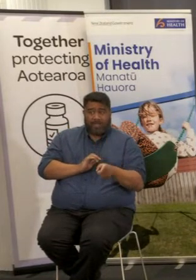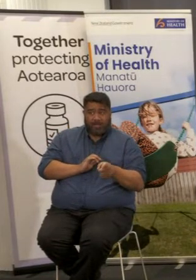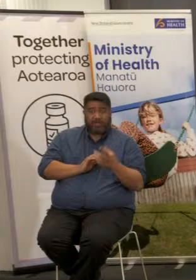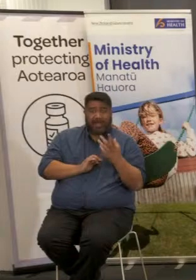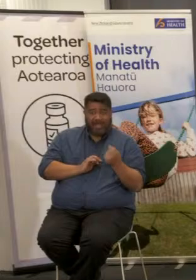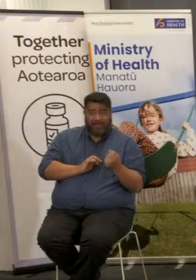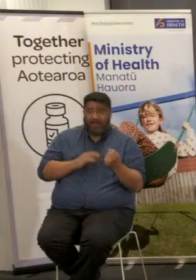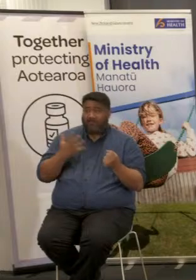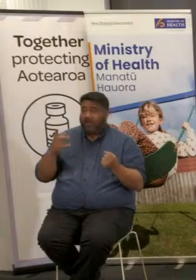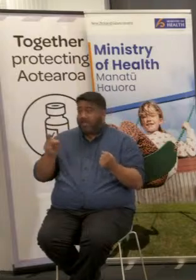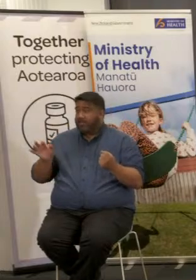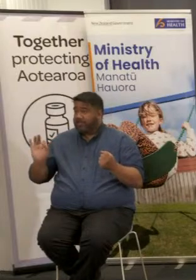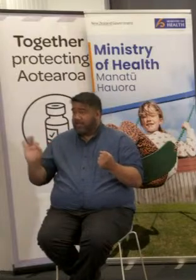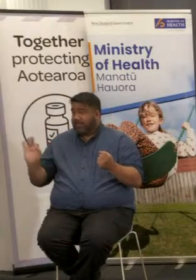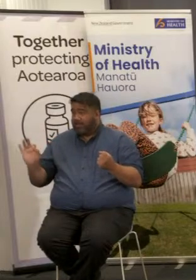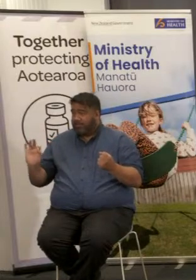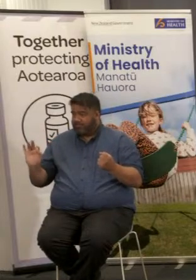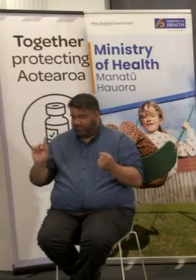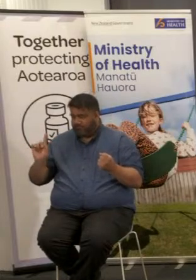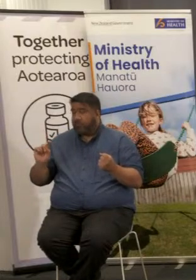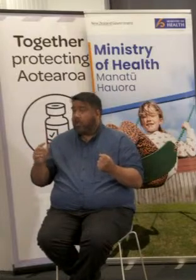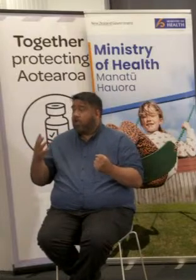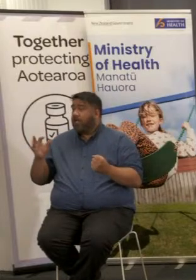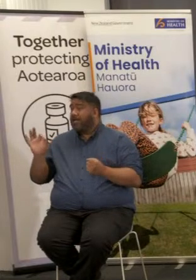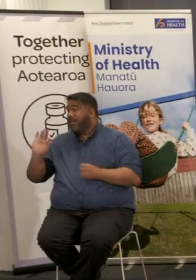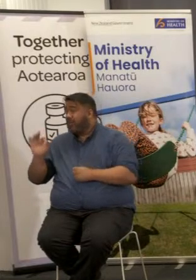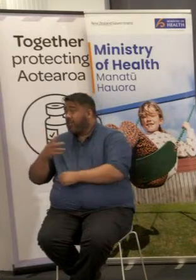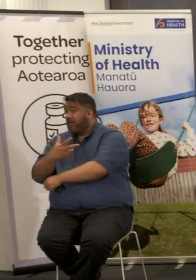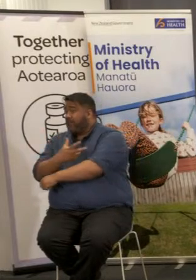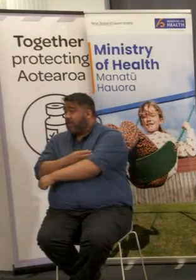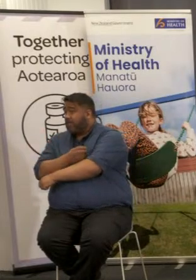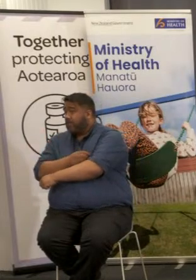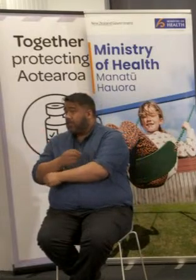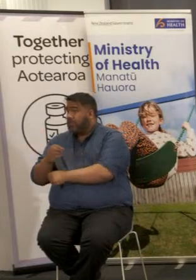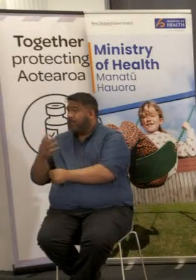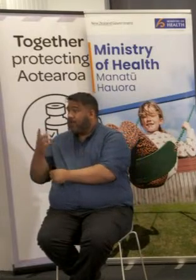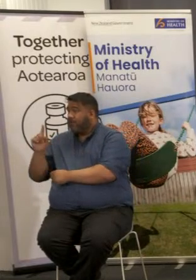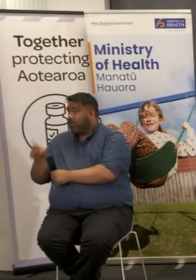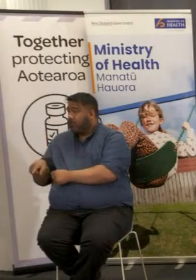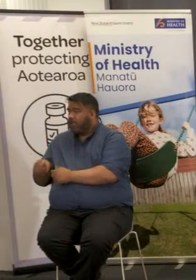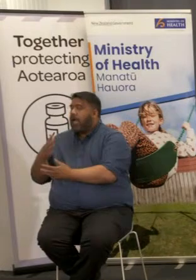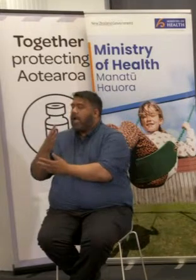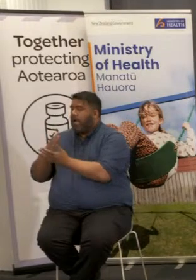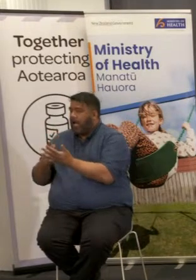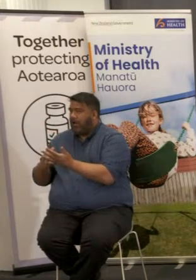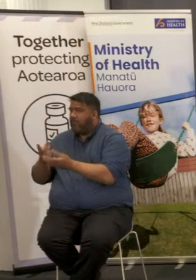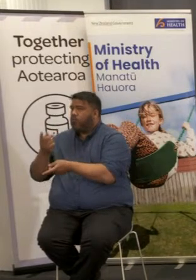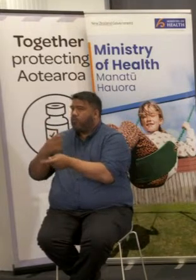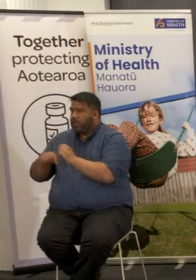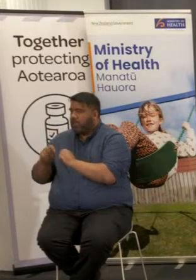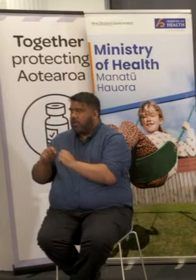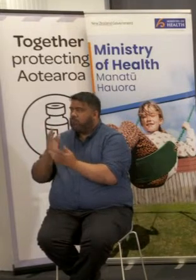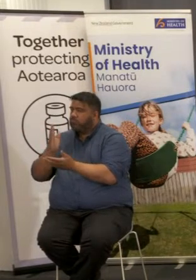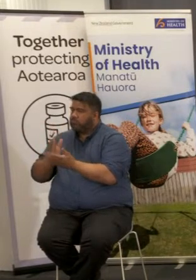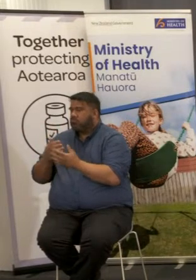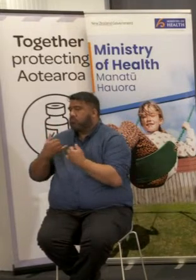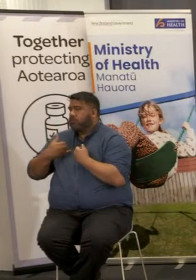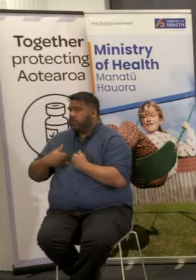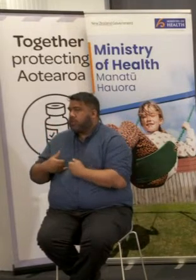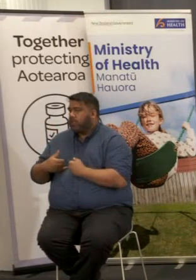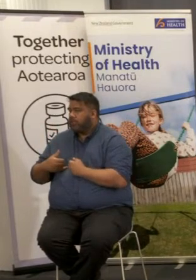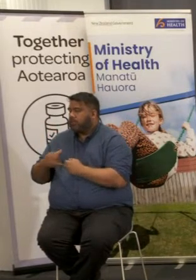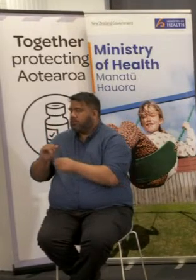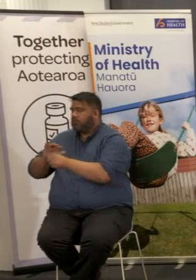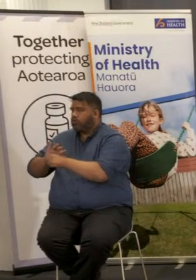about half of those unvaccinated people would become symptomatic cases. Some would get what we call a subclinical or asymptomatic infection,